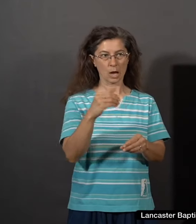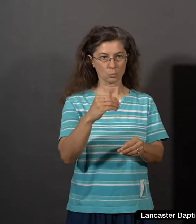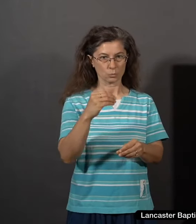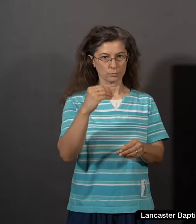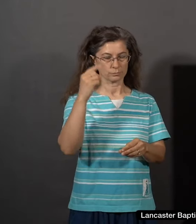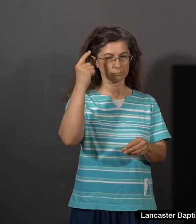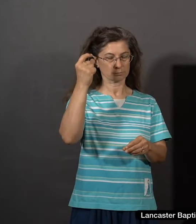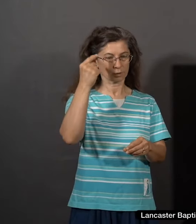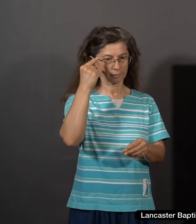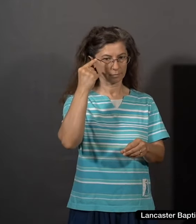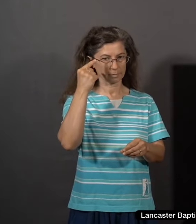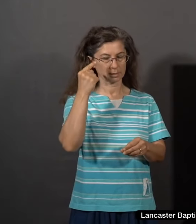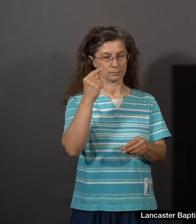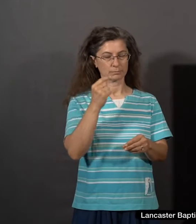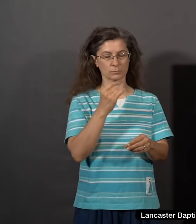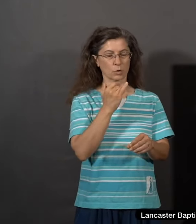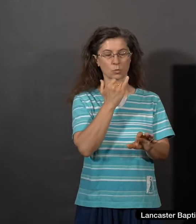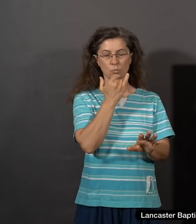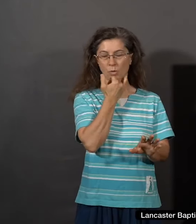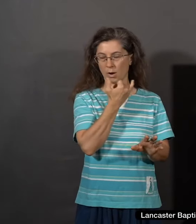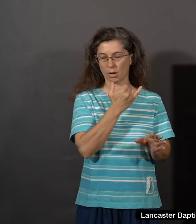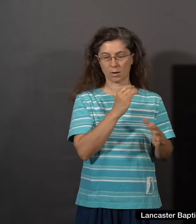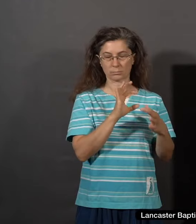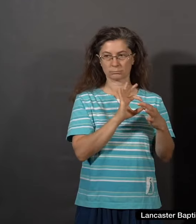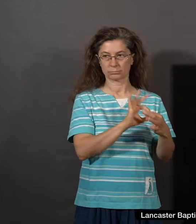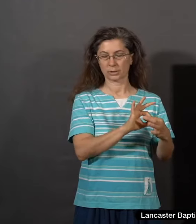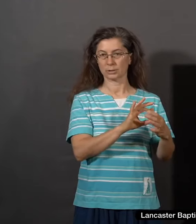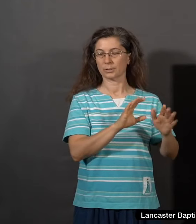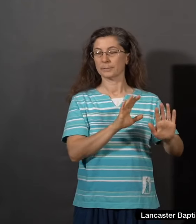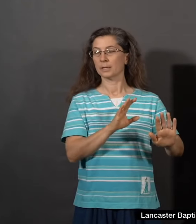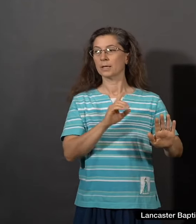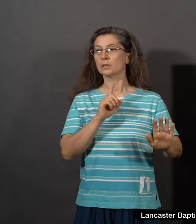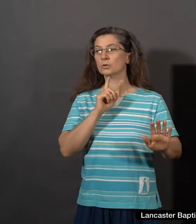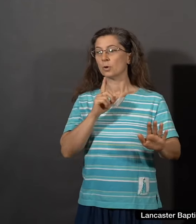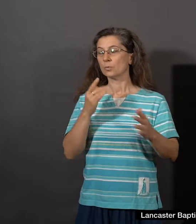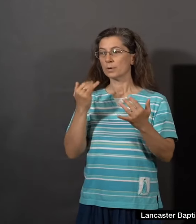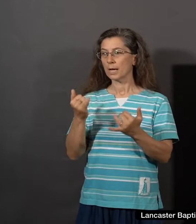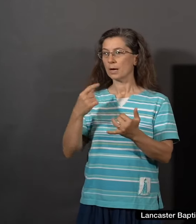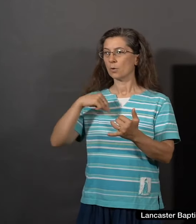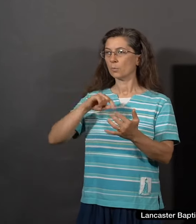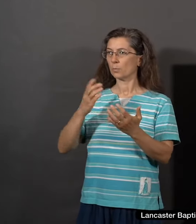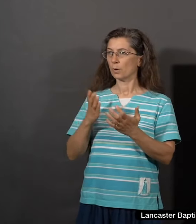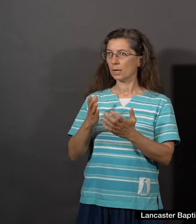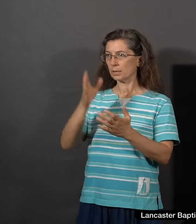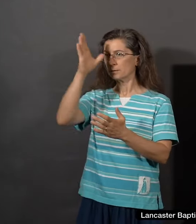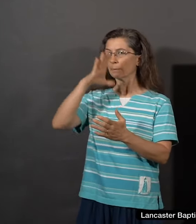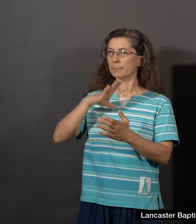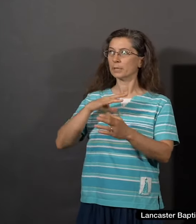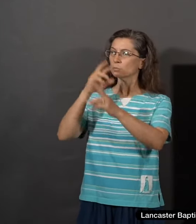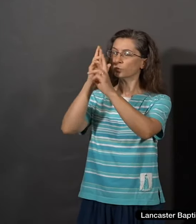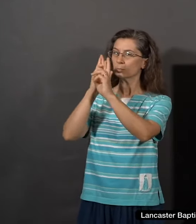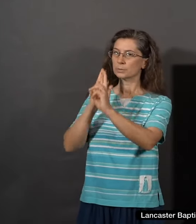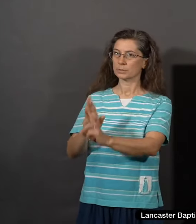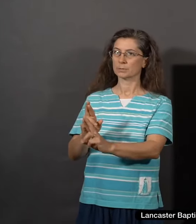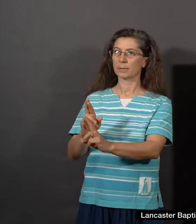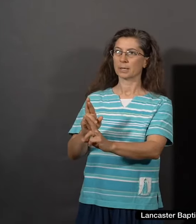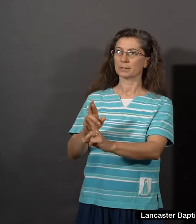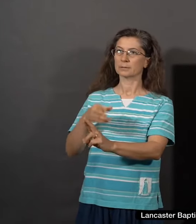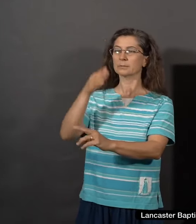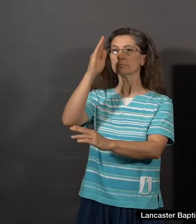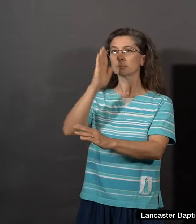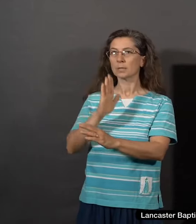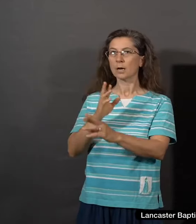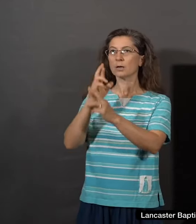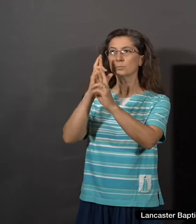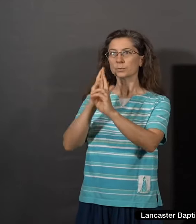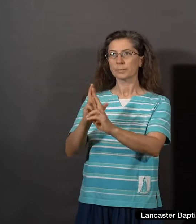interns and we sure would like to see someone that has respect for the things of god for the pre-born children and so